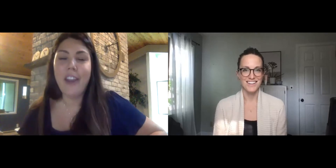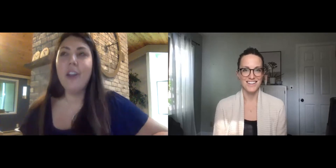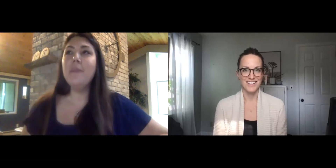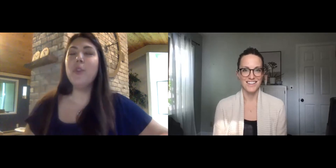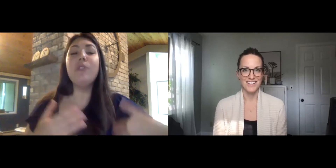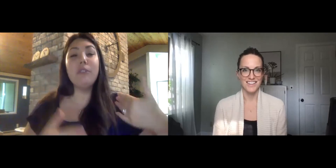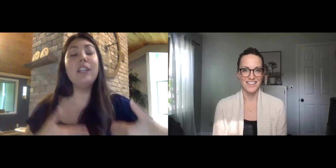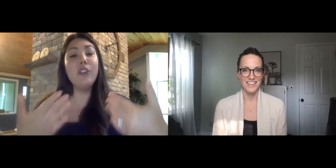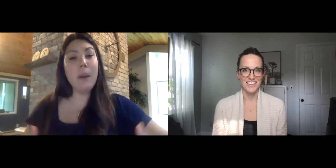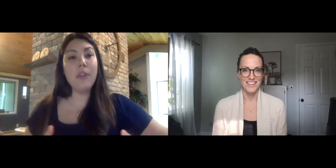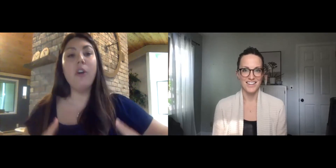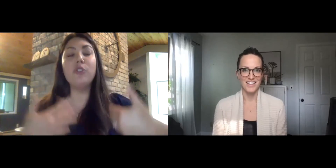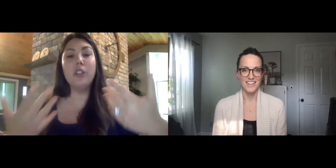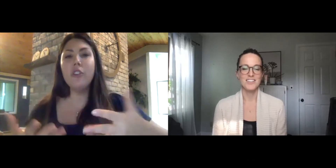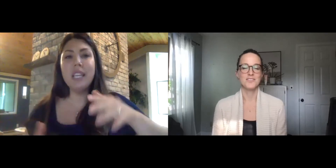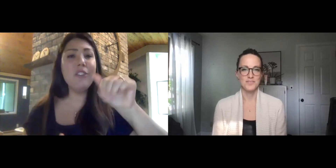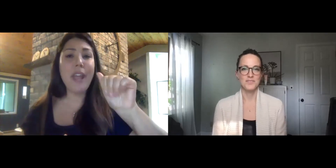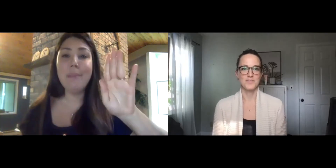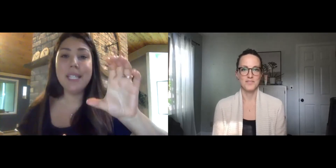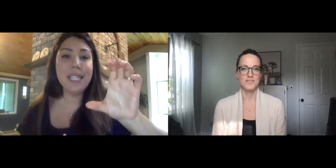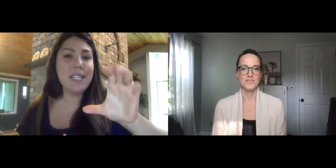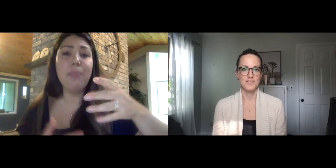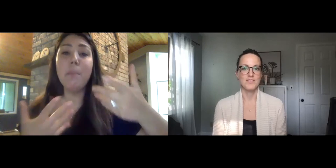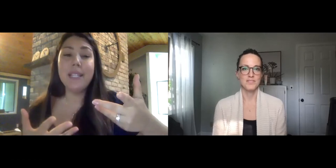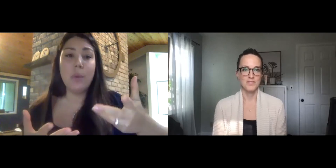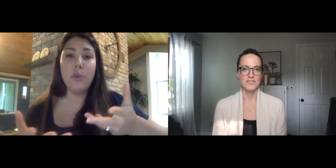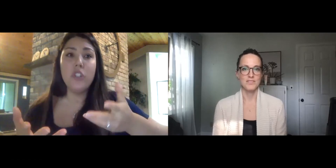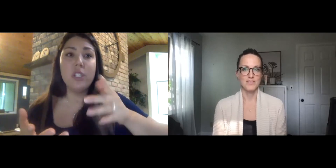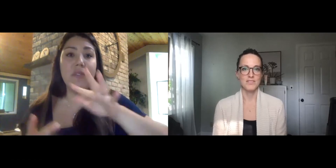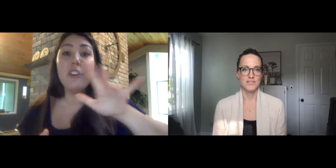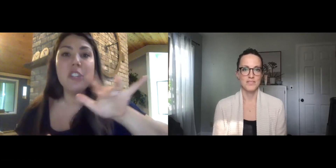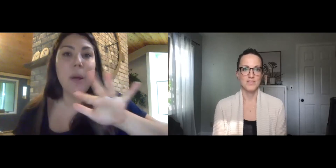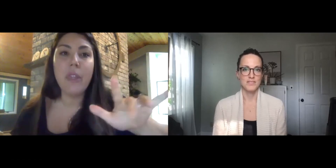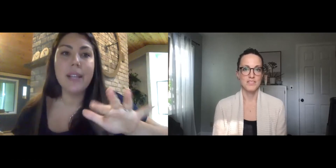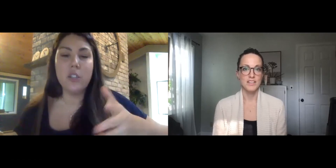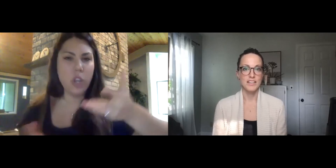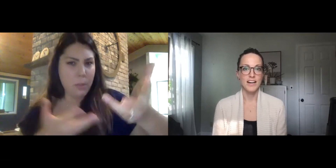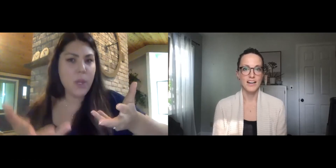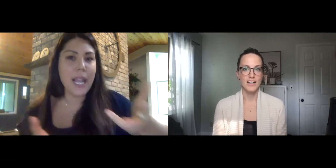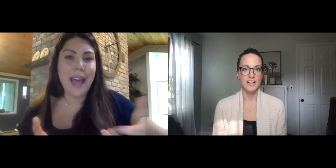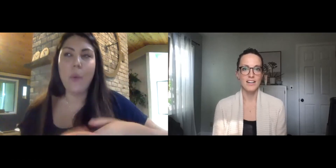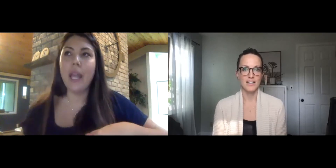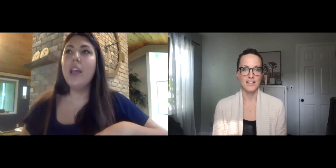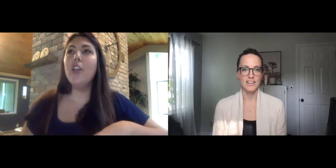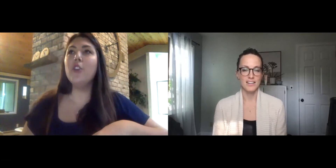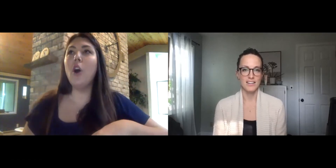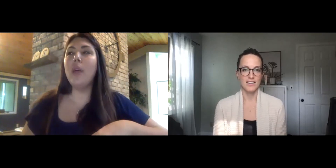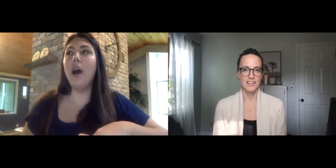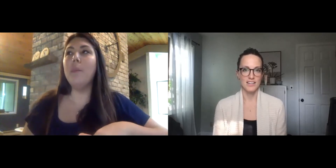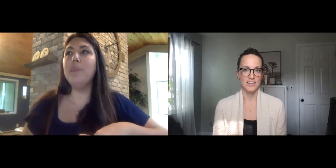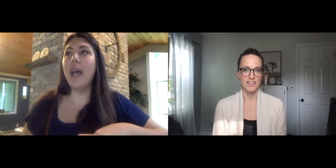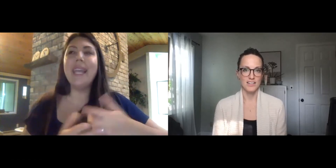to stare. You know, if they really learned about the culture and learned even your ABC, something basic where you can just finger spell things and you can Yeah. communicate that way. You